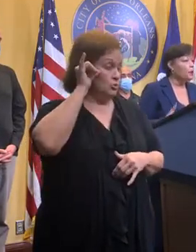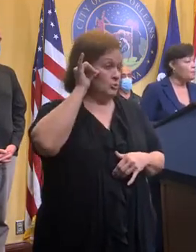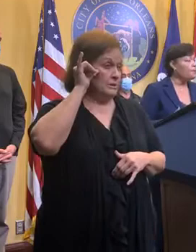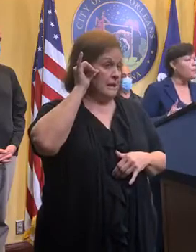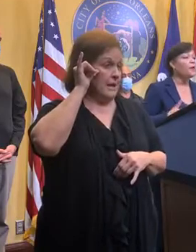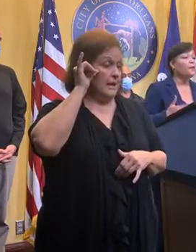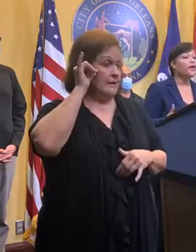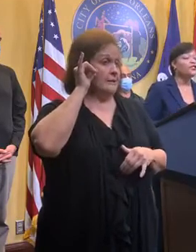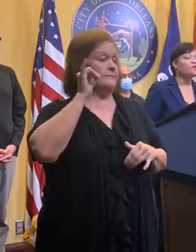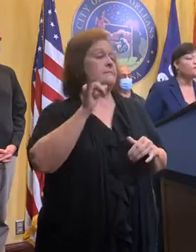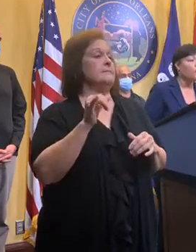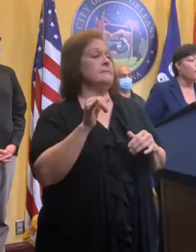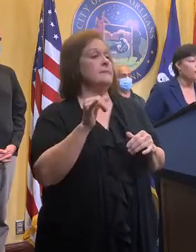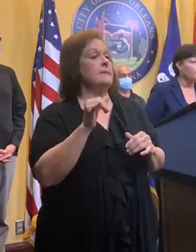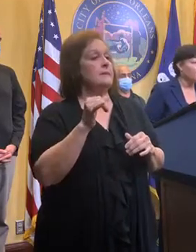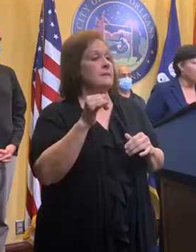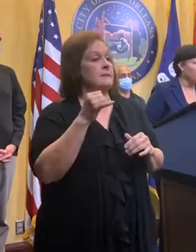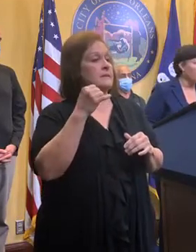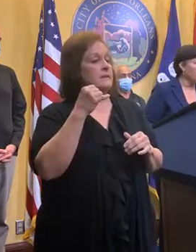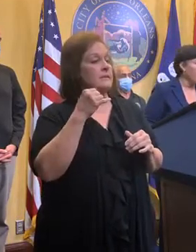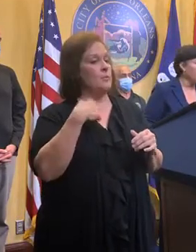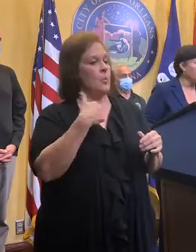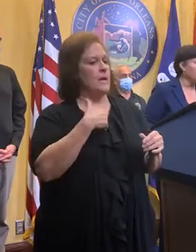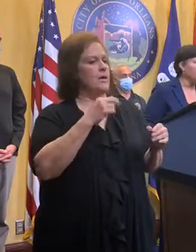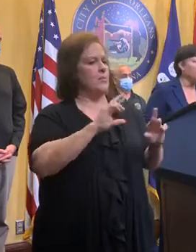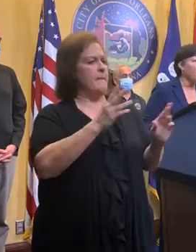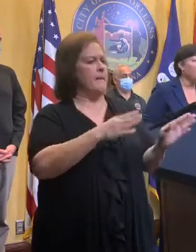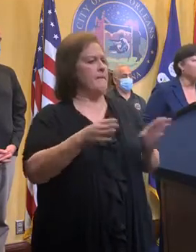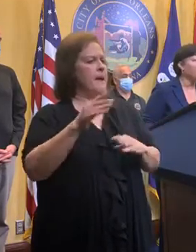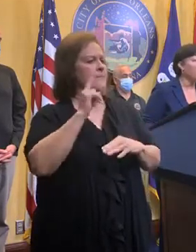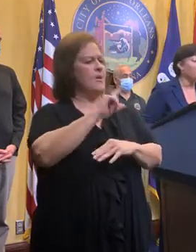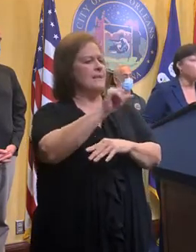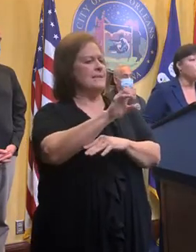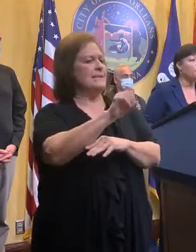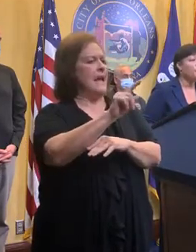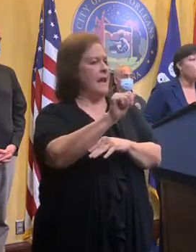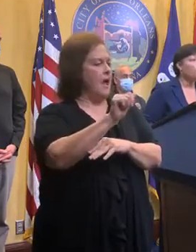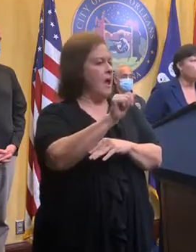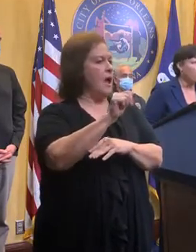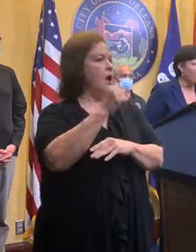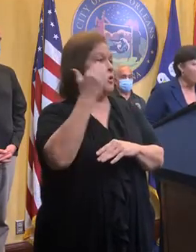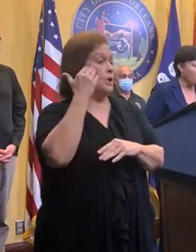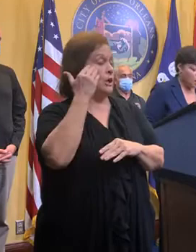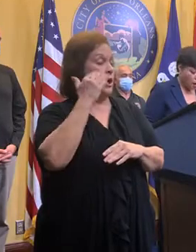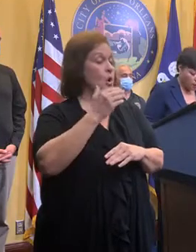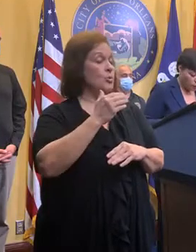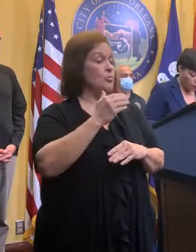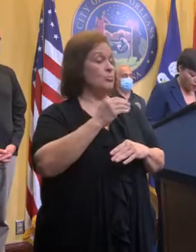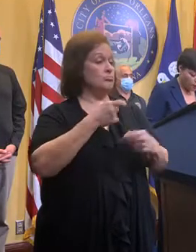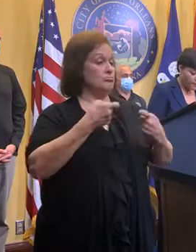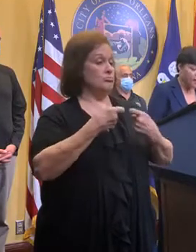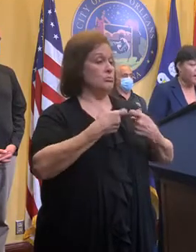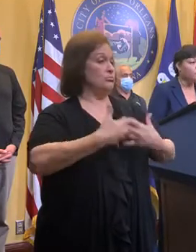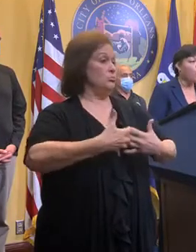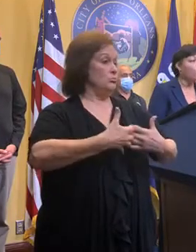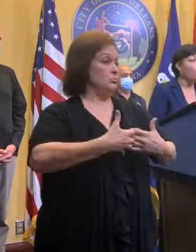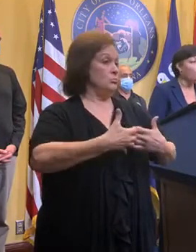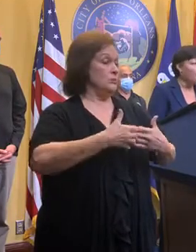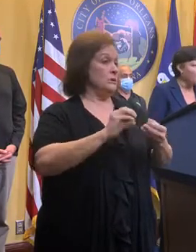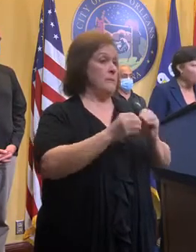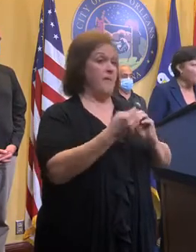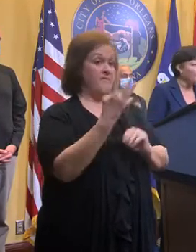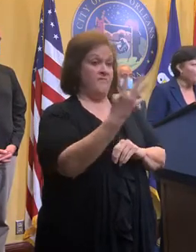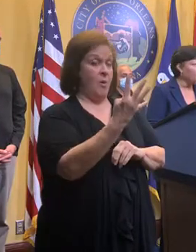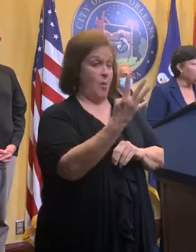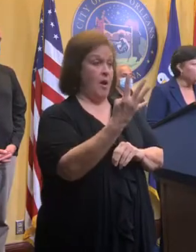in preparation for Zeta about the impacts of our Turbine 4. You'll hear Gassan talk